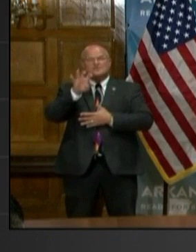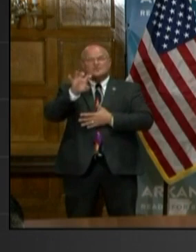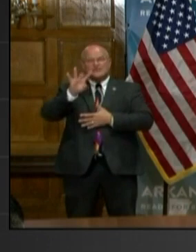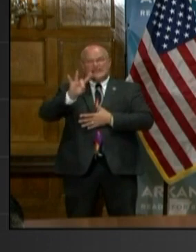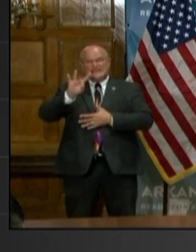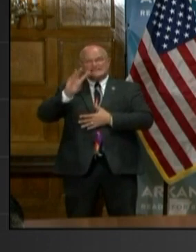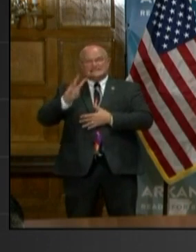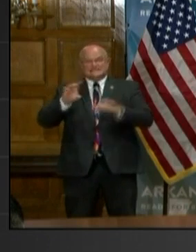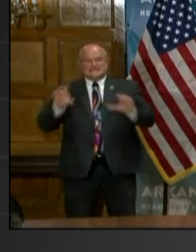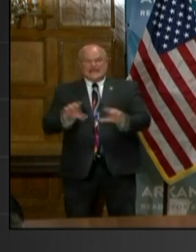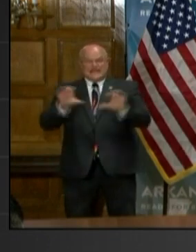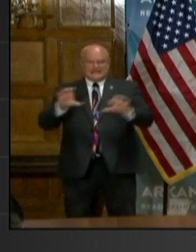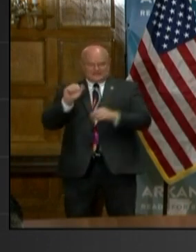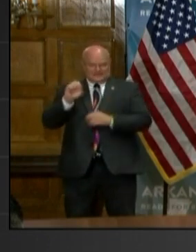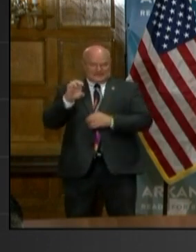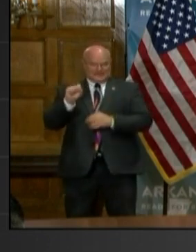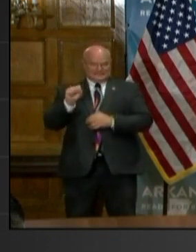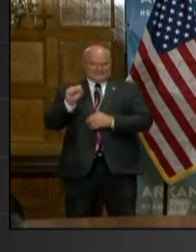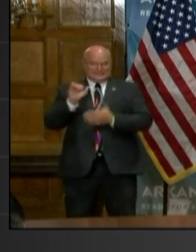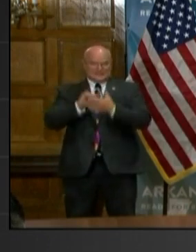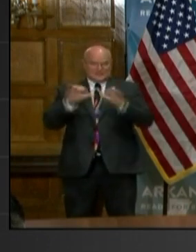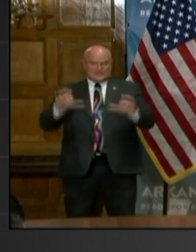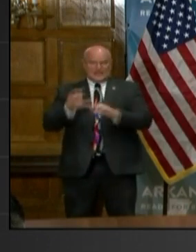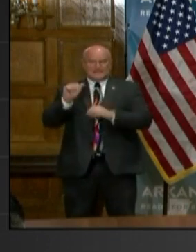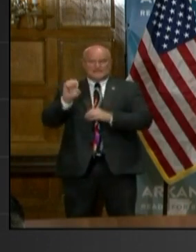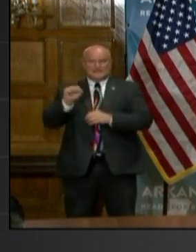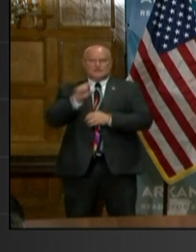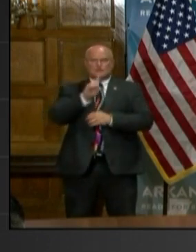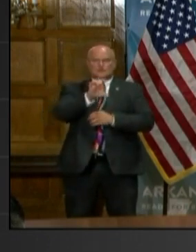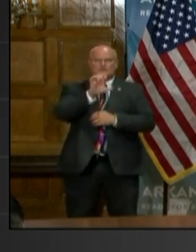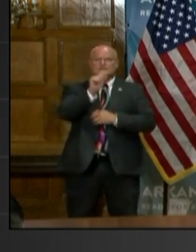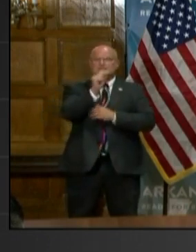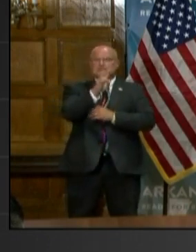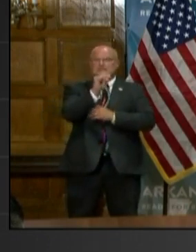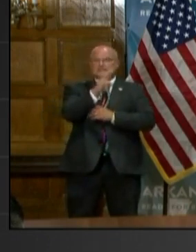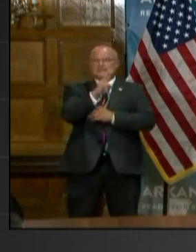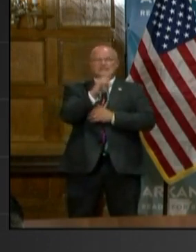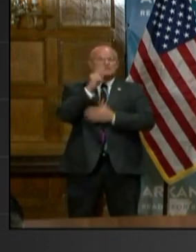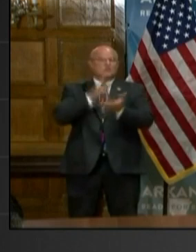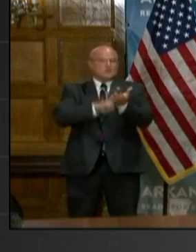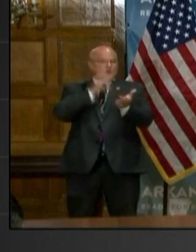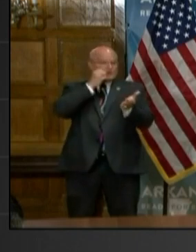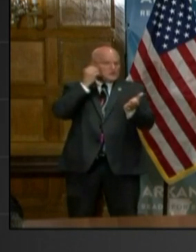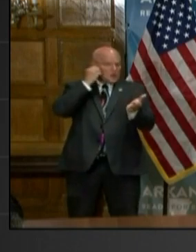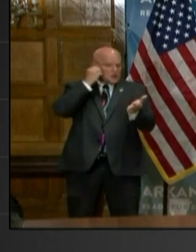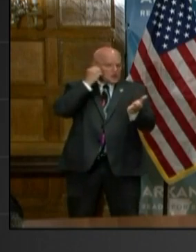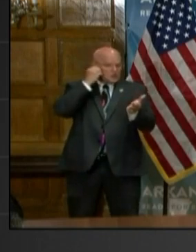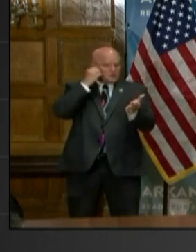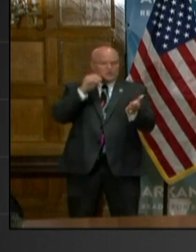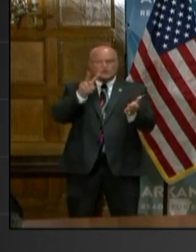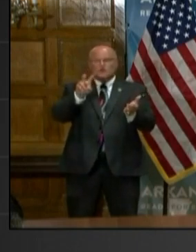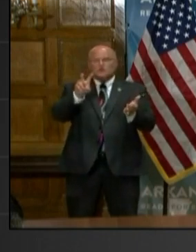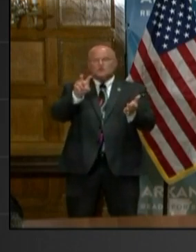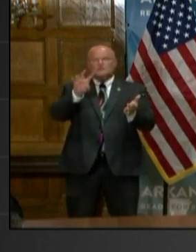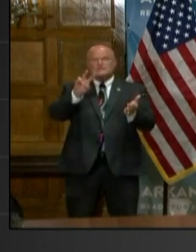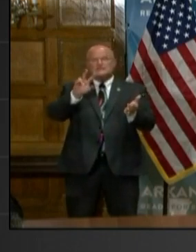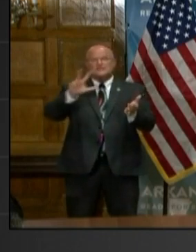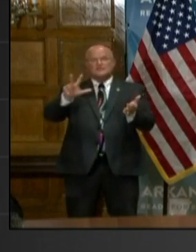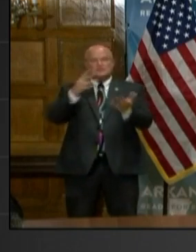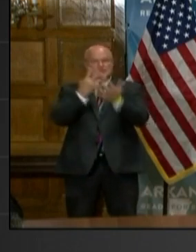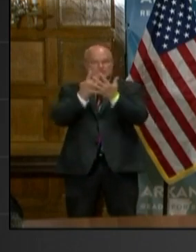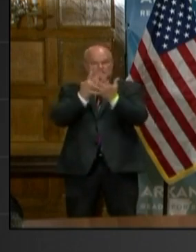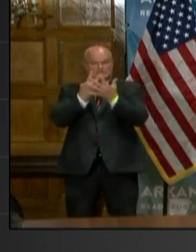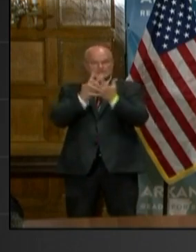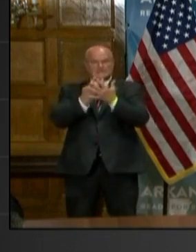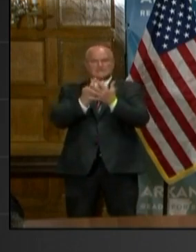5,486 are active cases. Of those active cases, 117 are in a nursing home, 273 are in a correctional